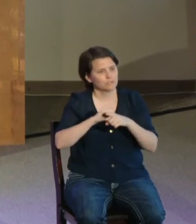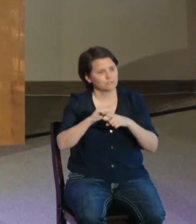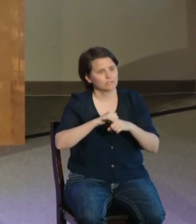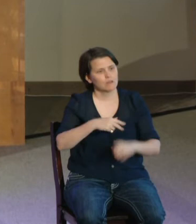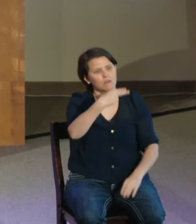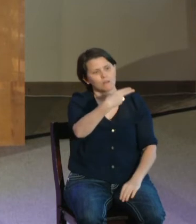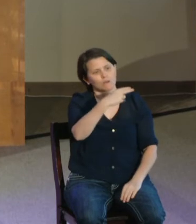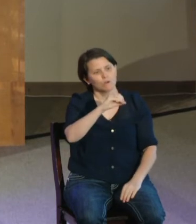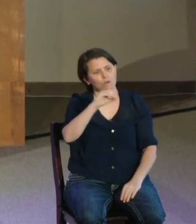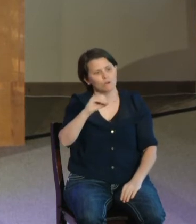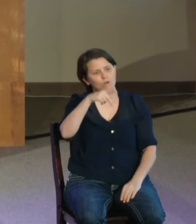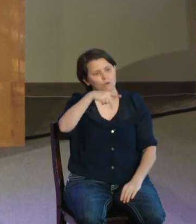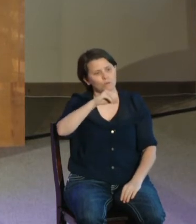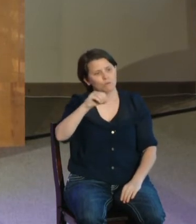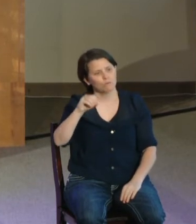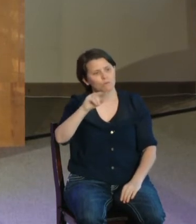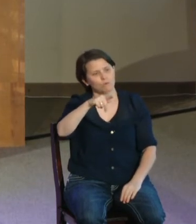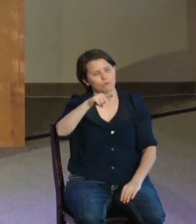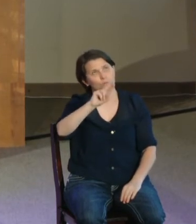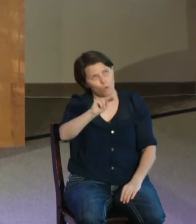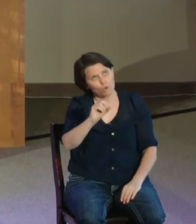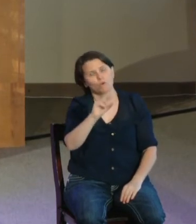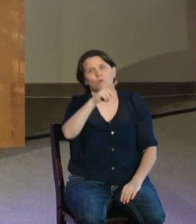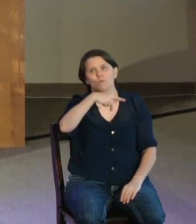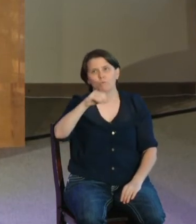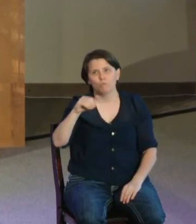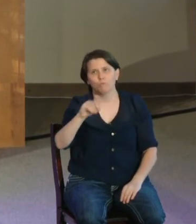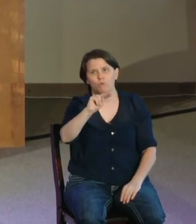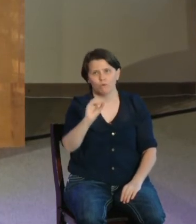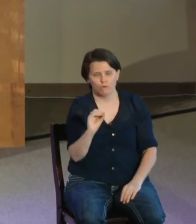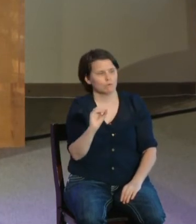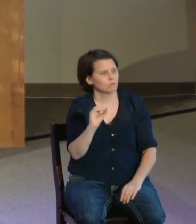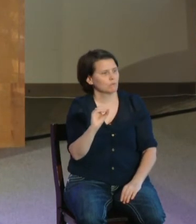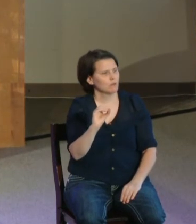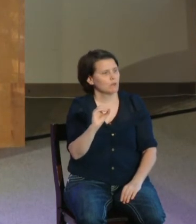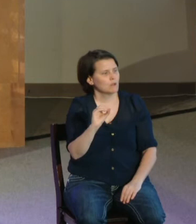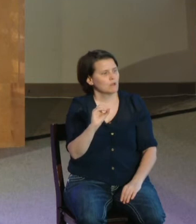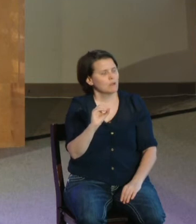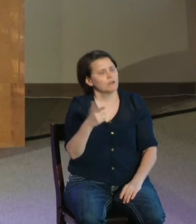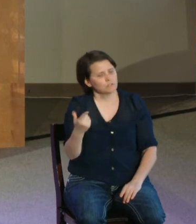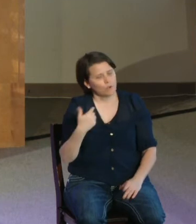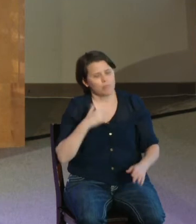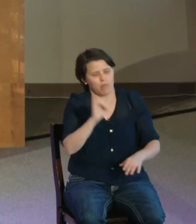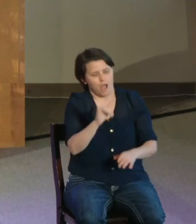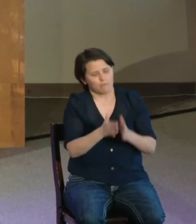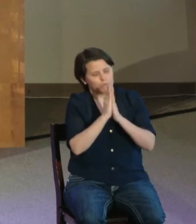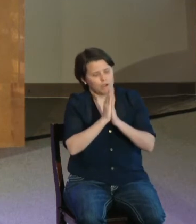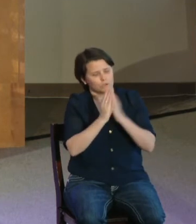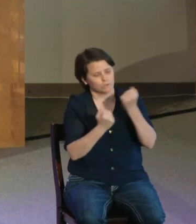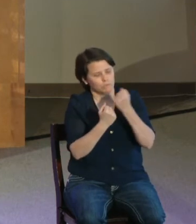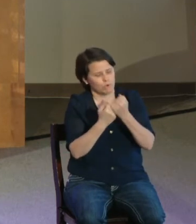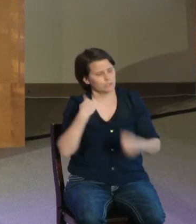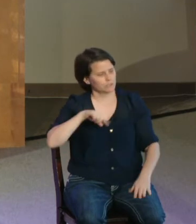Ho'oponopono, right? Because that prayer supports us in this process. The premise again is that we